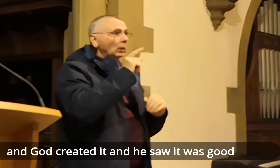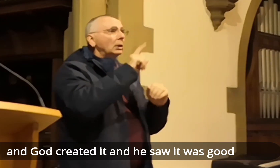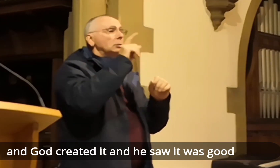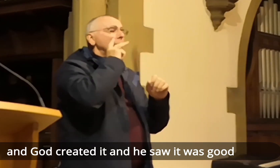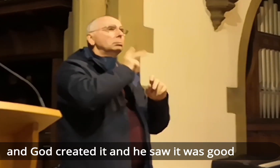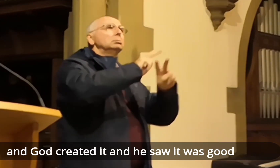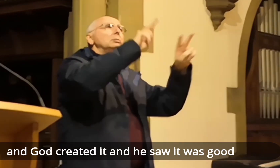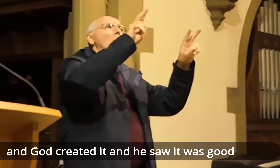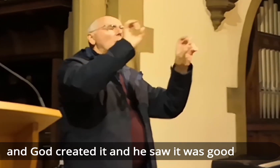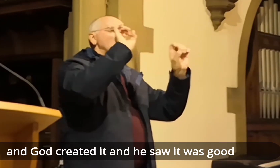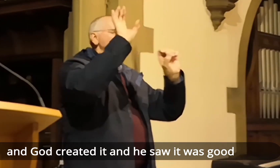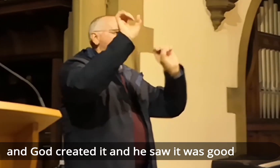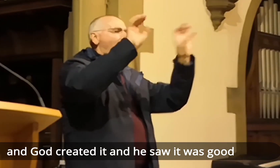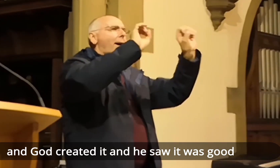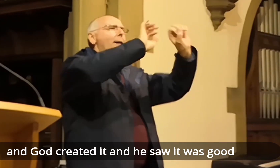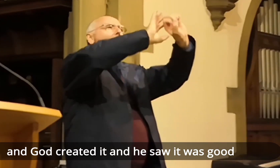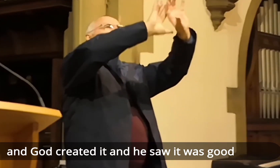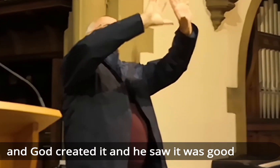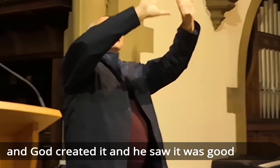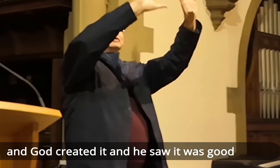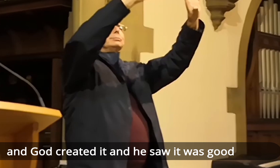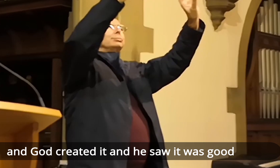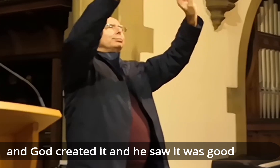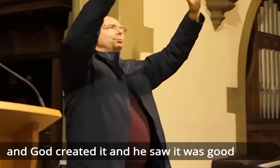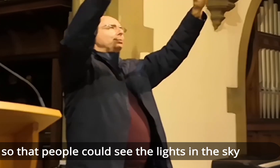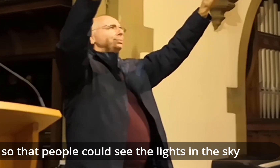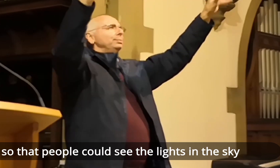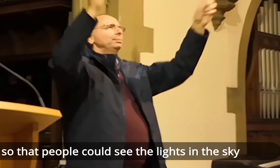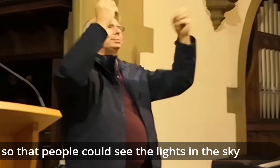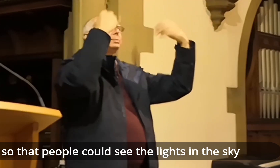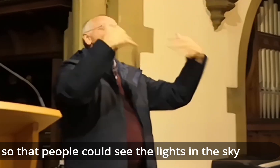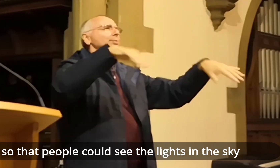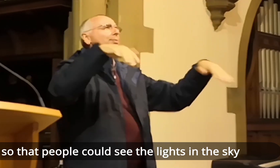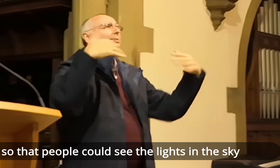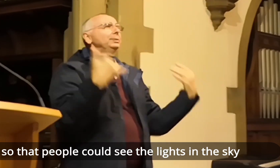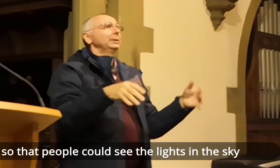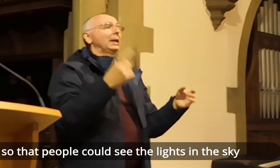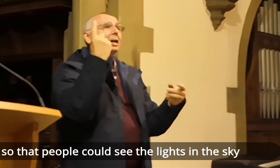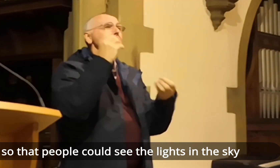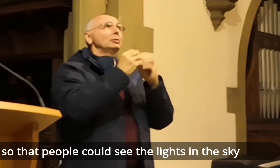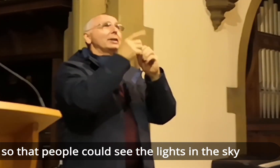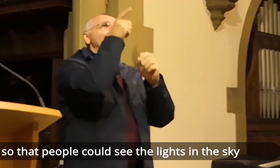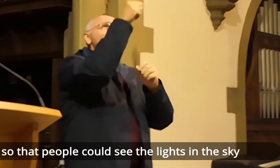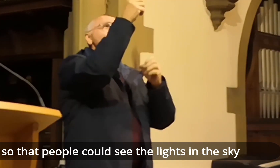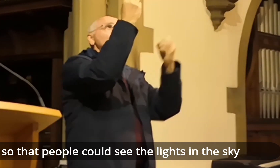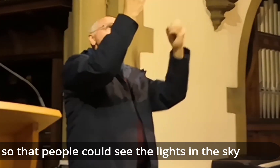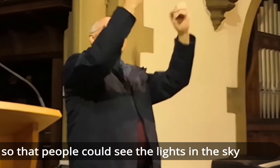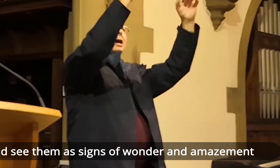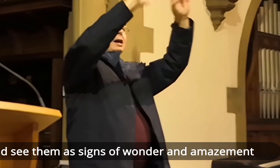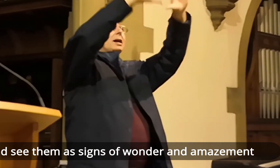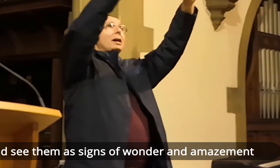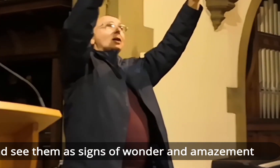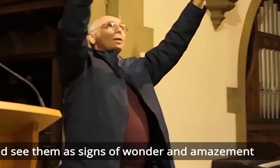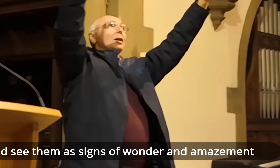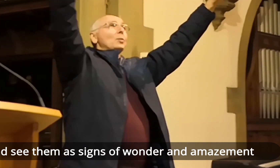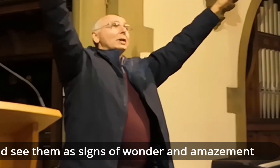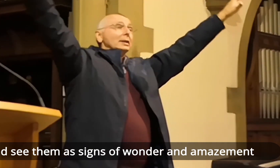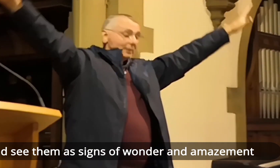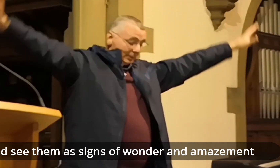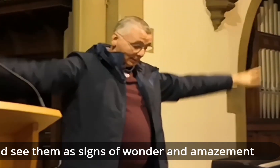it, and he saw, so that people could see the lights in the sky and see them as signs of